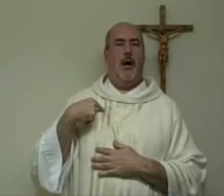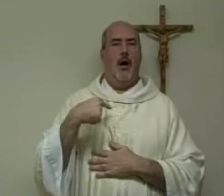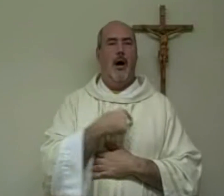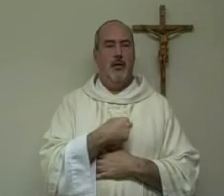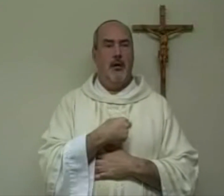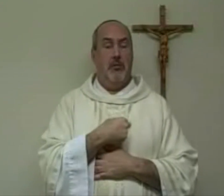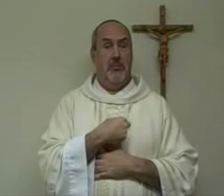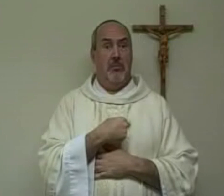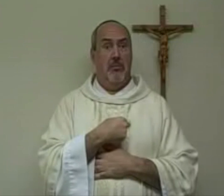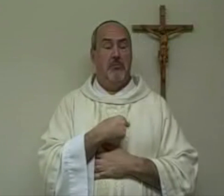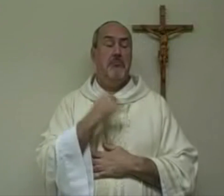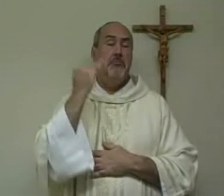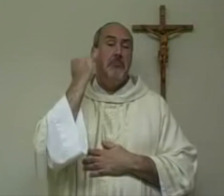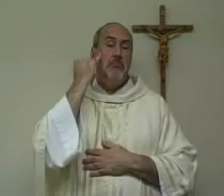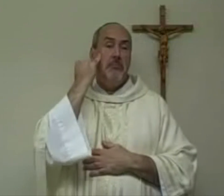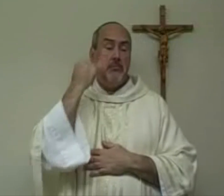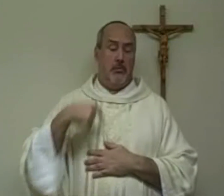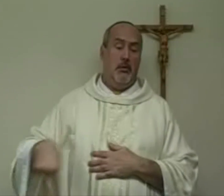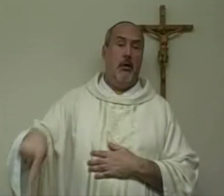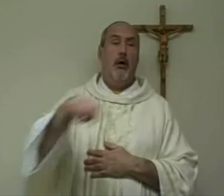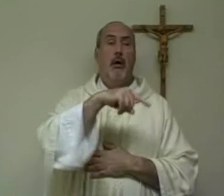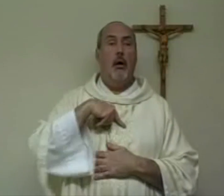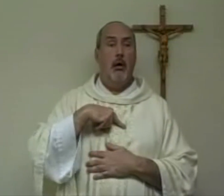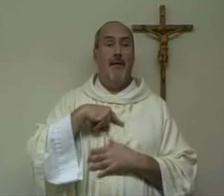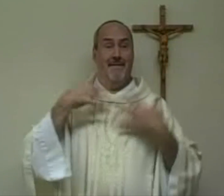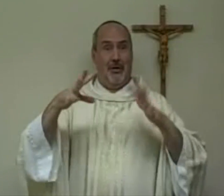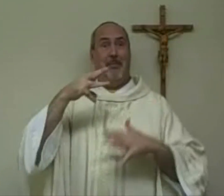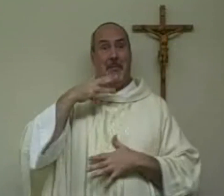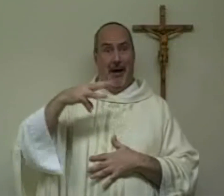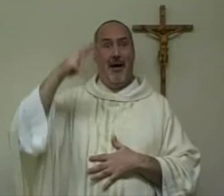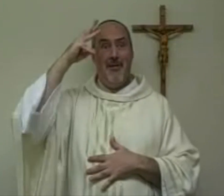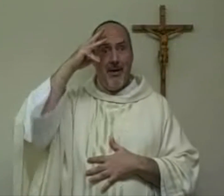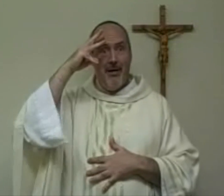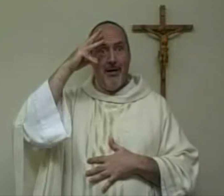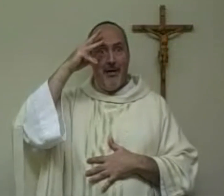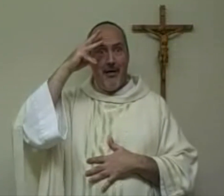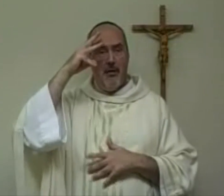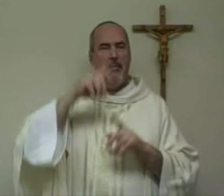that way it allows God into our lives and allows him to influence us.